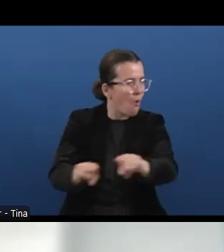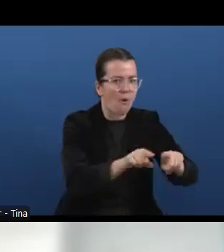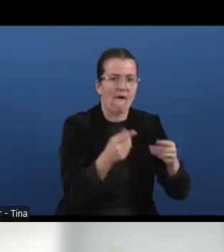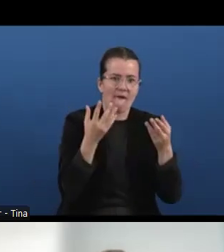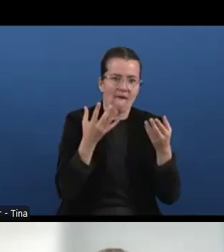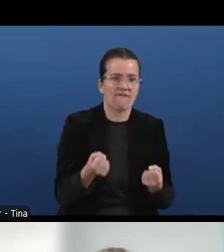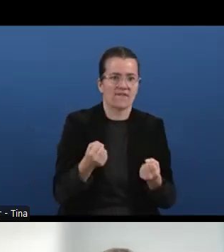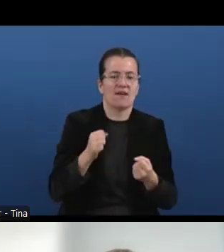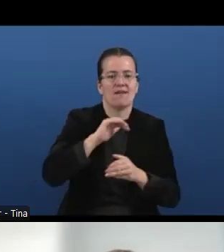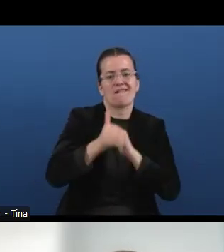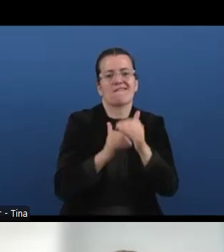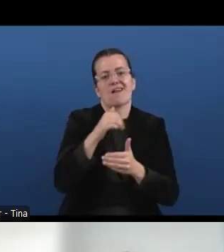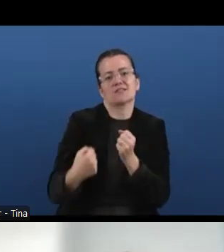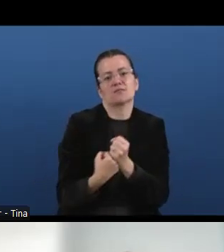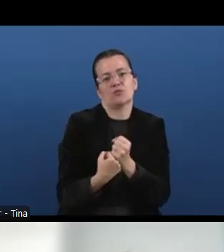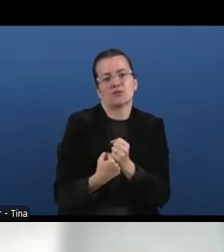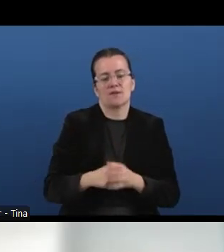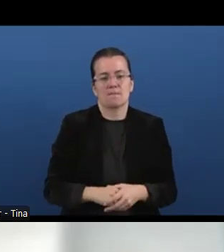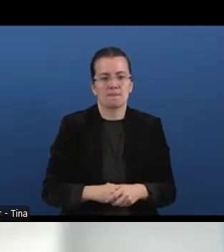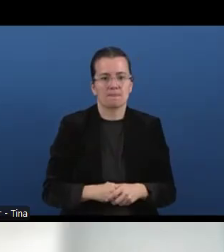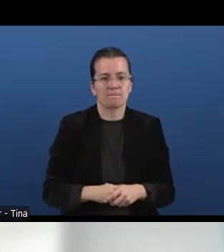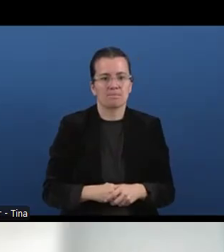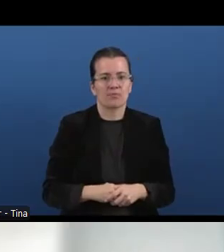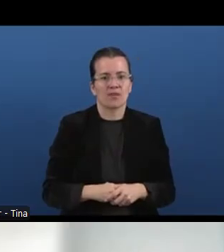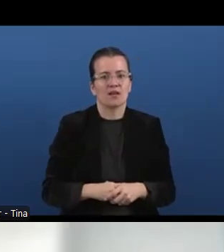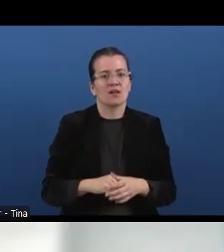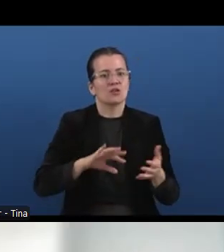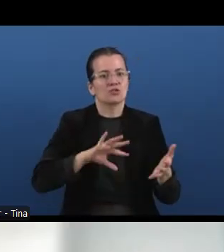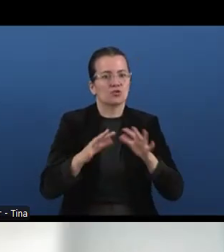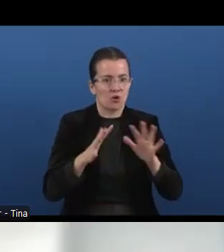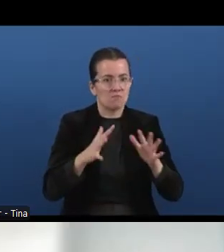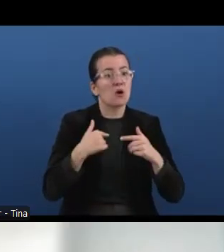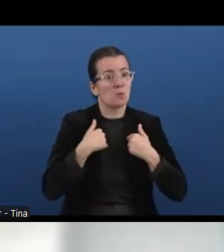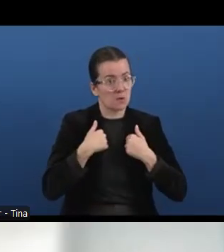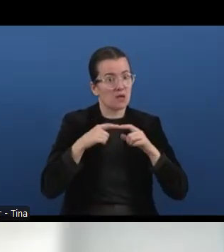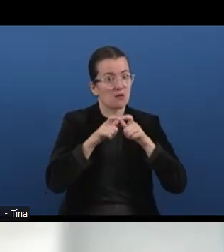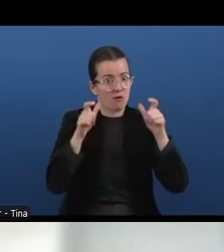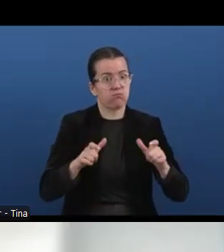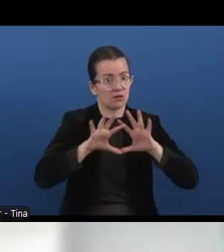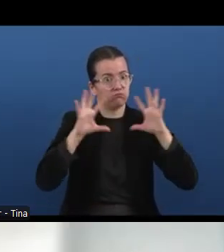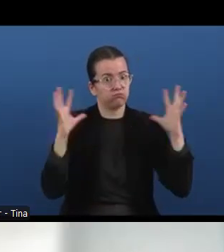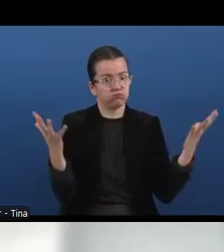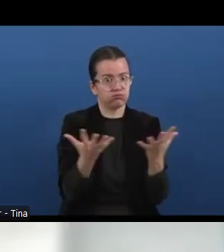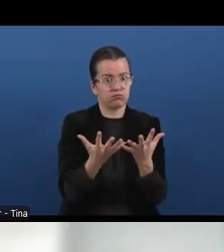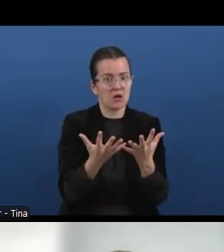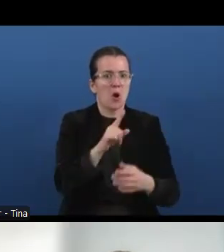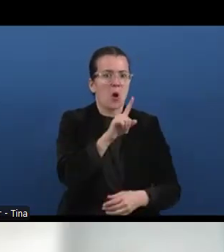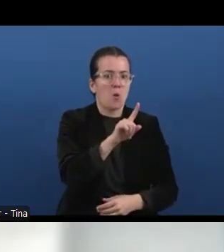approximately 100,000 employees across 30